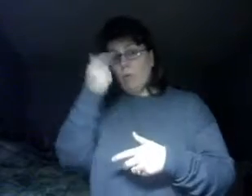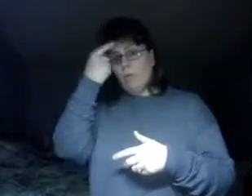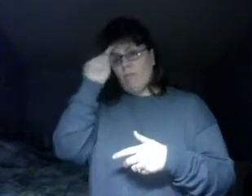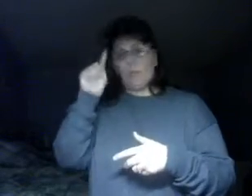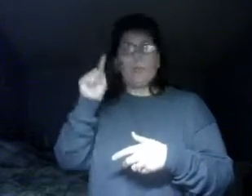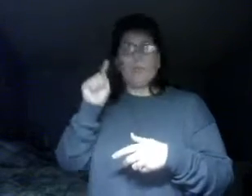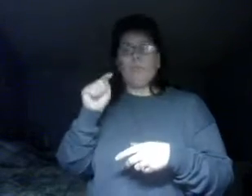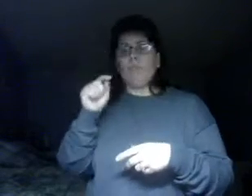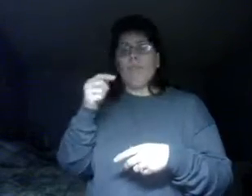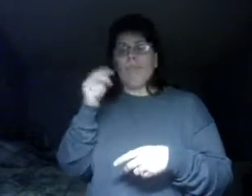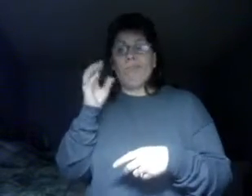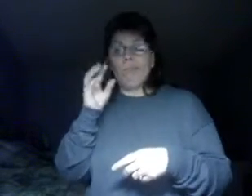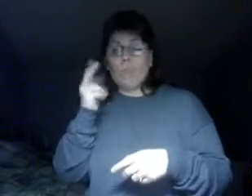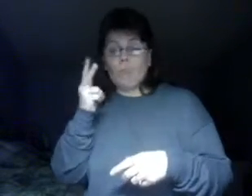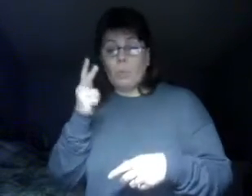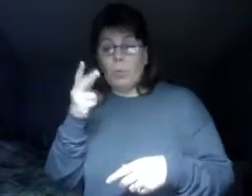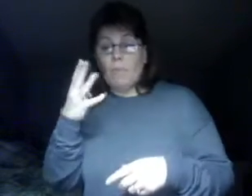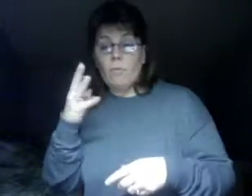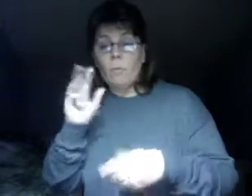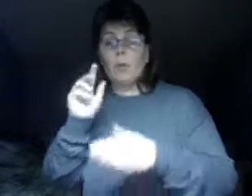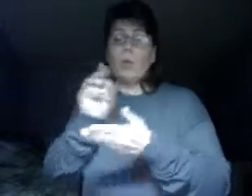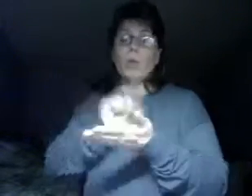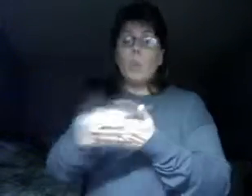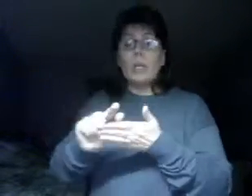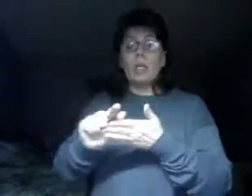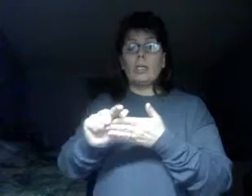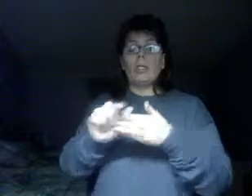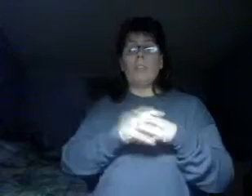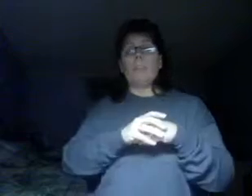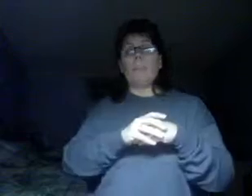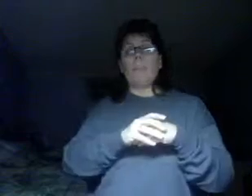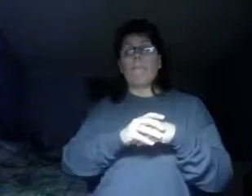infections. After this, a person develops AIDS.